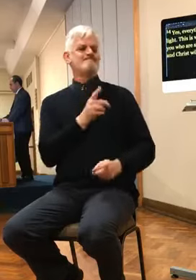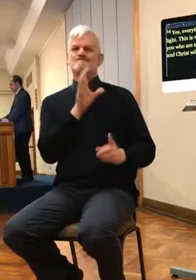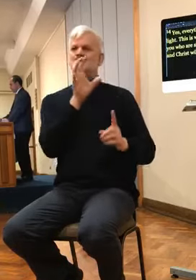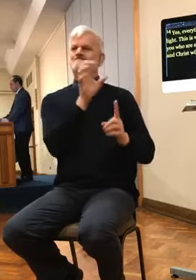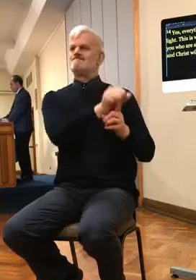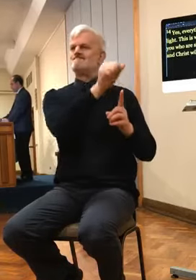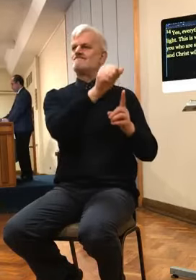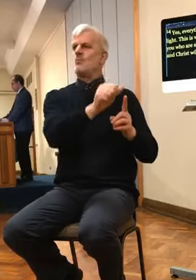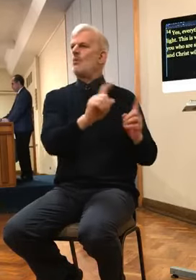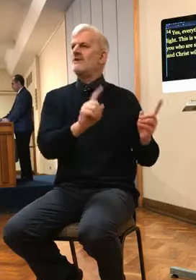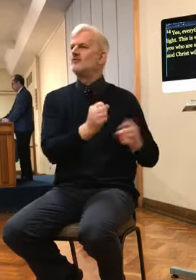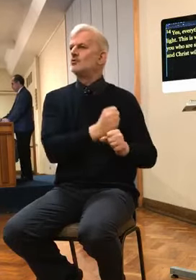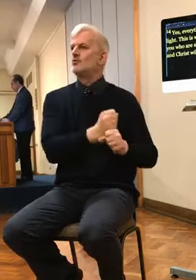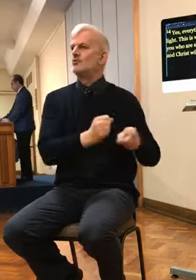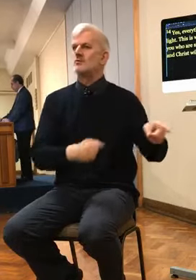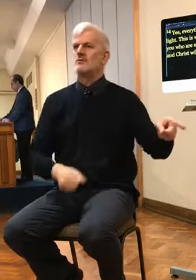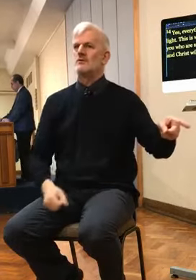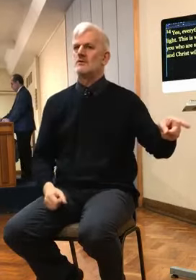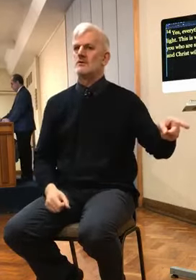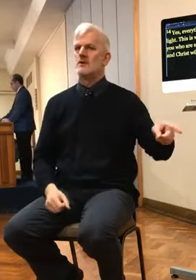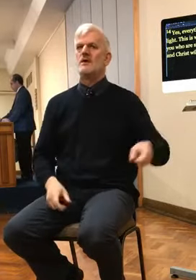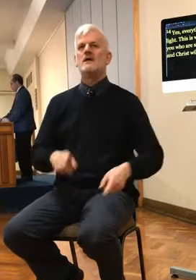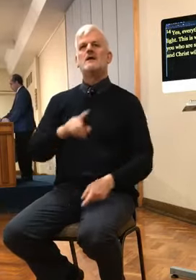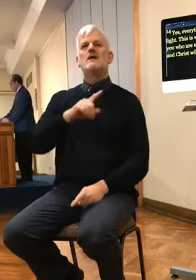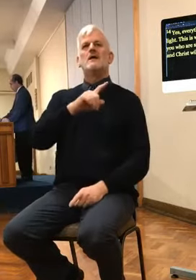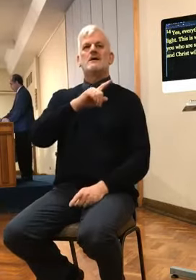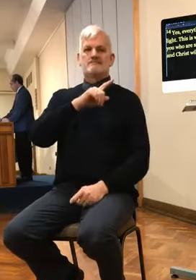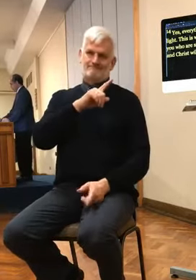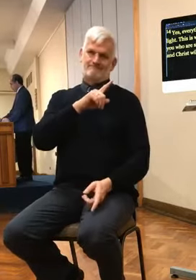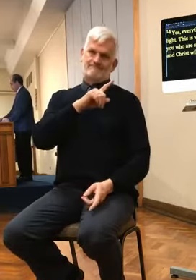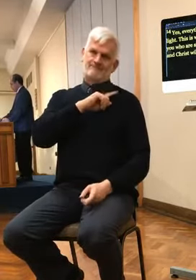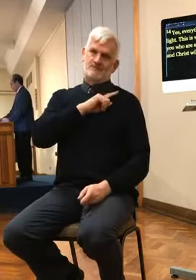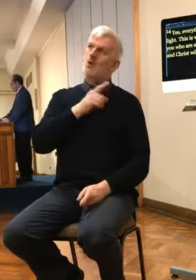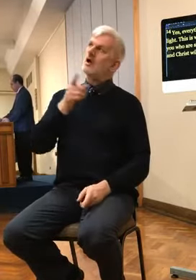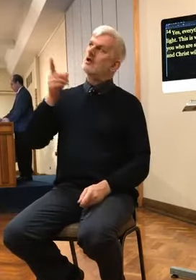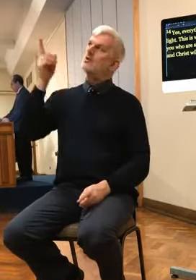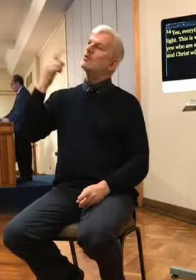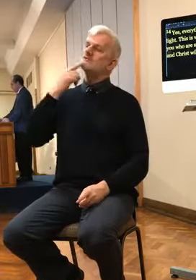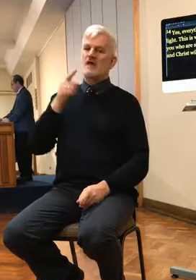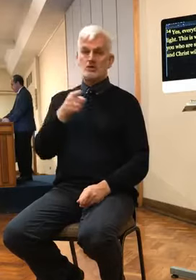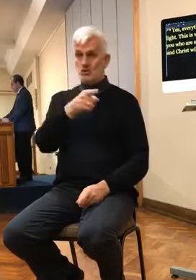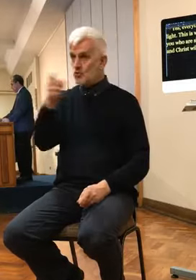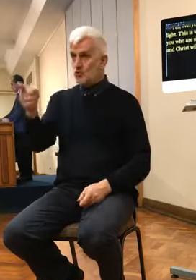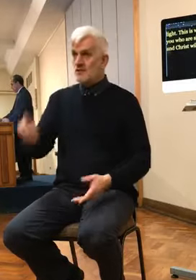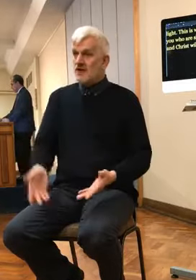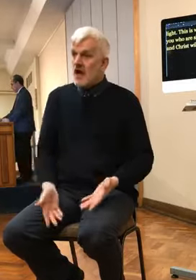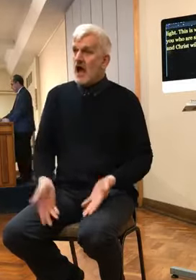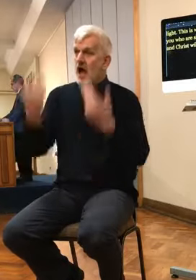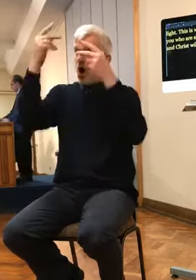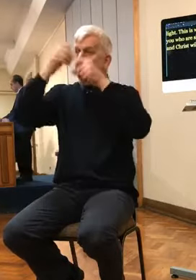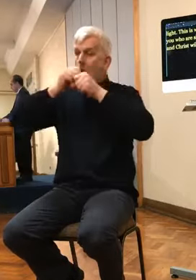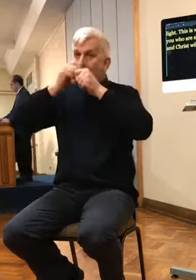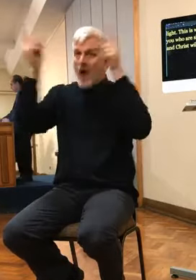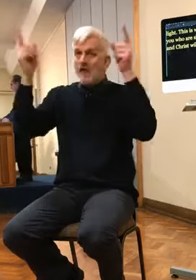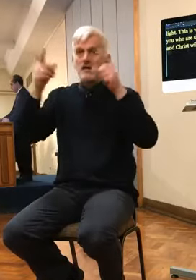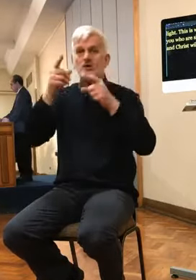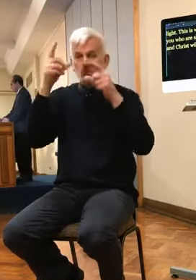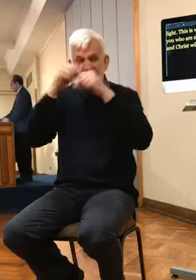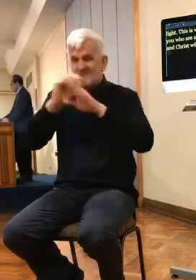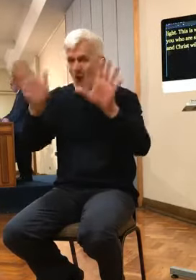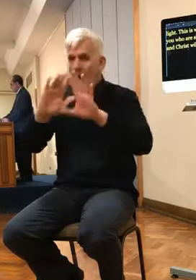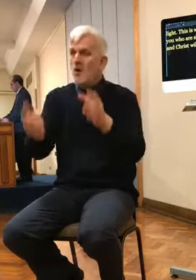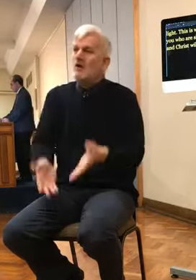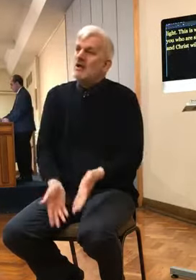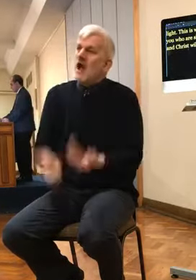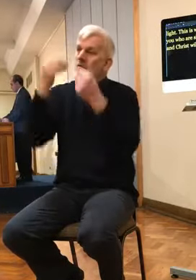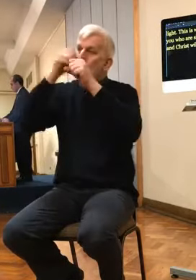Wherefore he said, awake, thou that sleepest, and arise from the dead, and Christ shall give